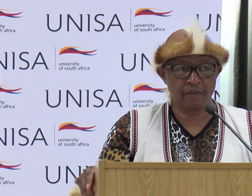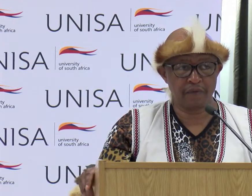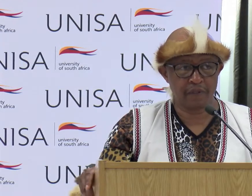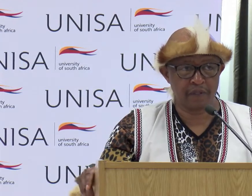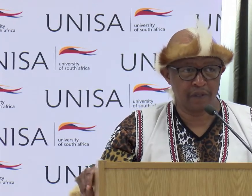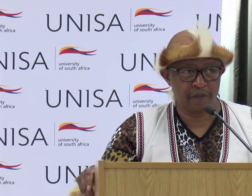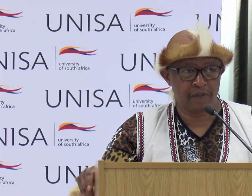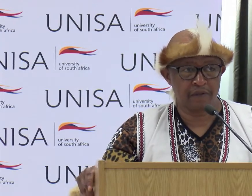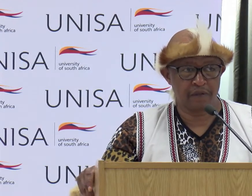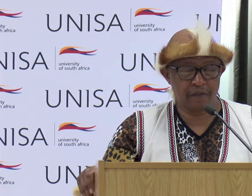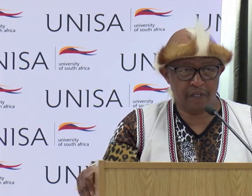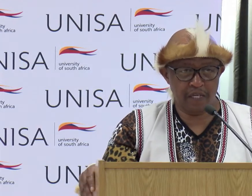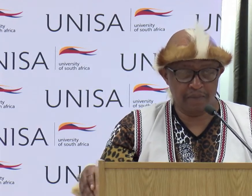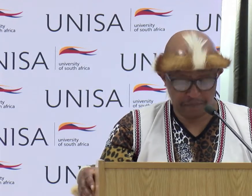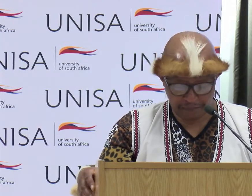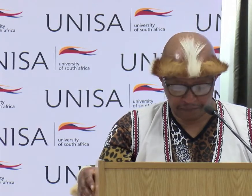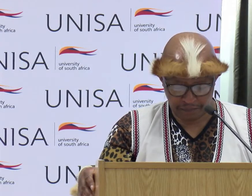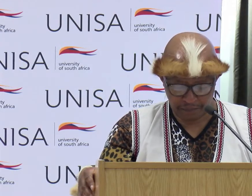Can we do it like this?